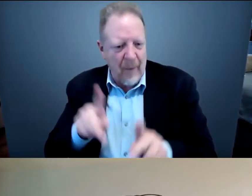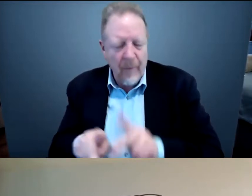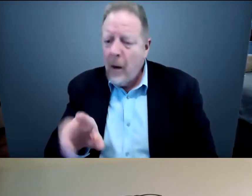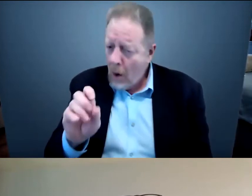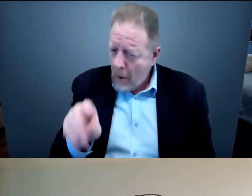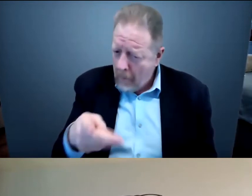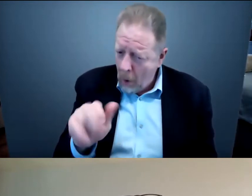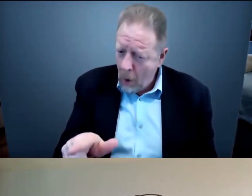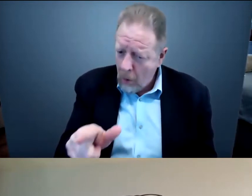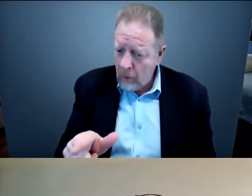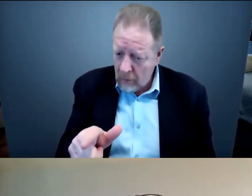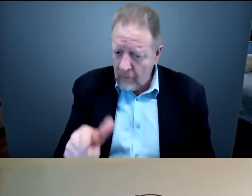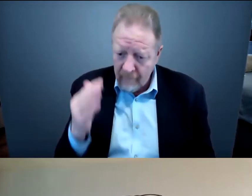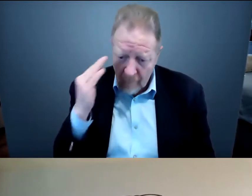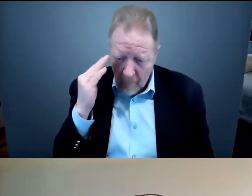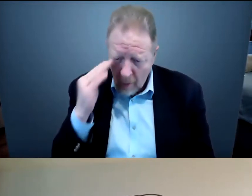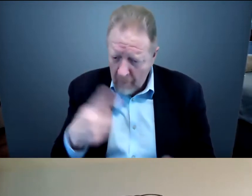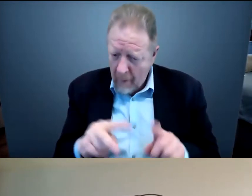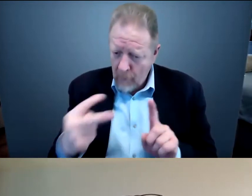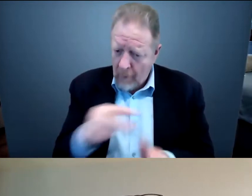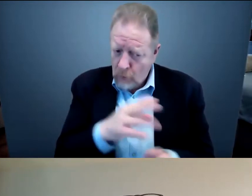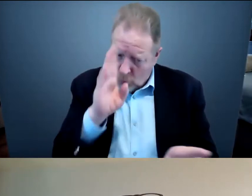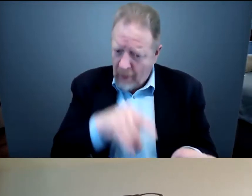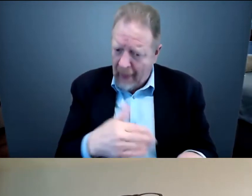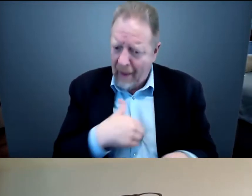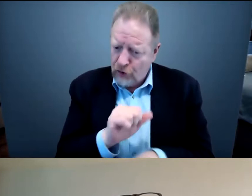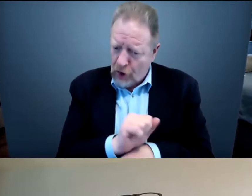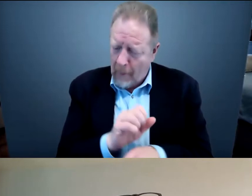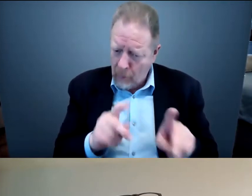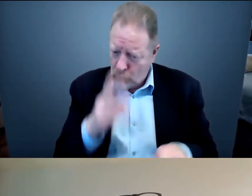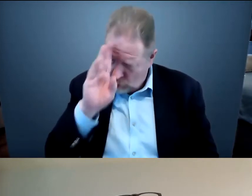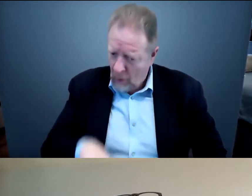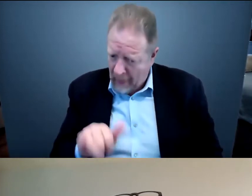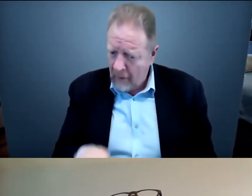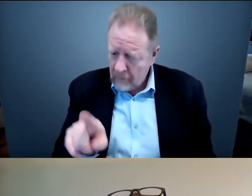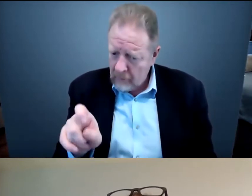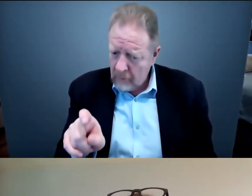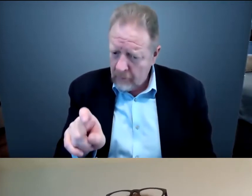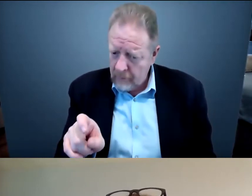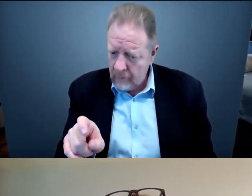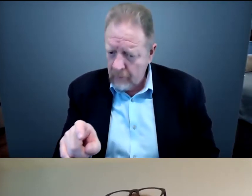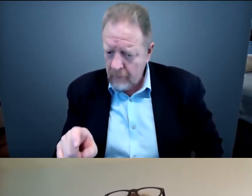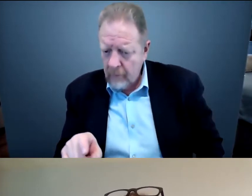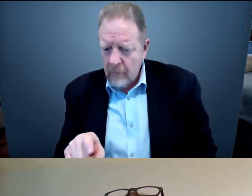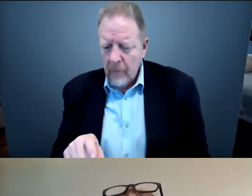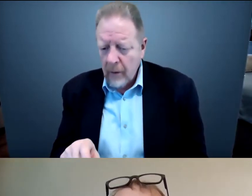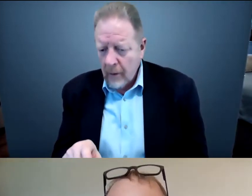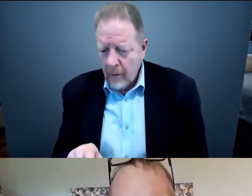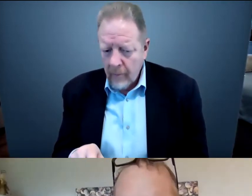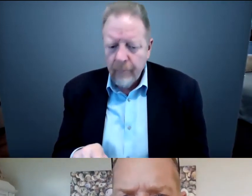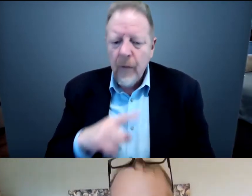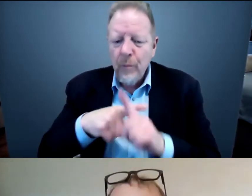you're familiar with, Paul, about Perspectives employment opportunities? And you're muted.